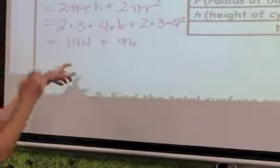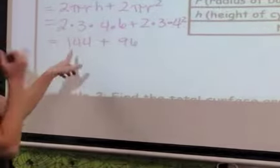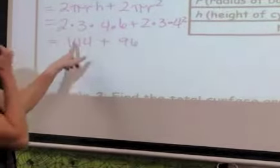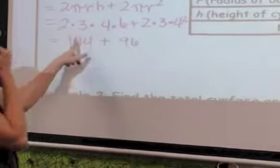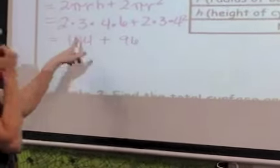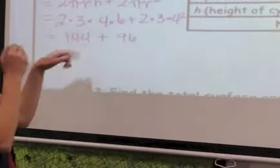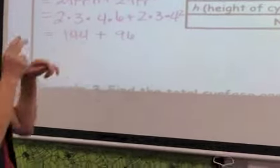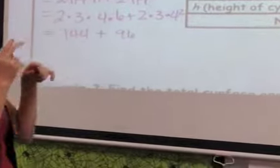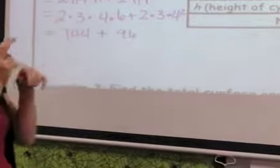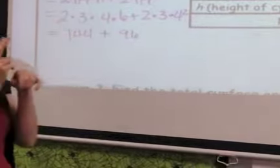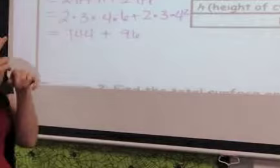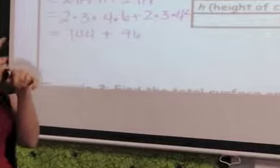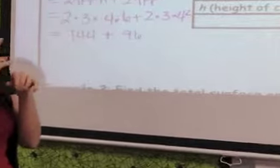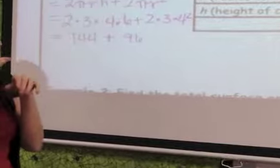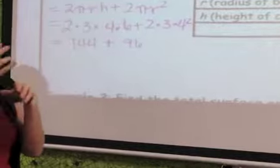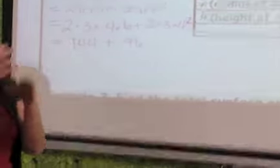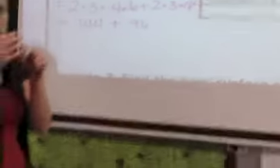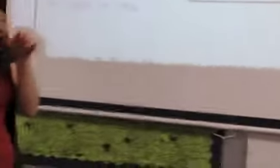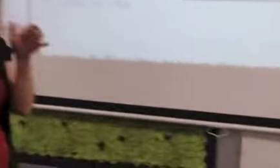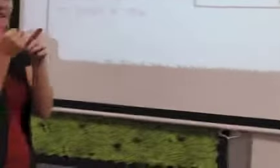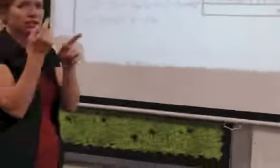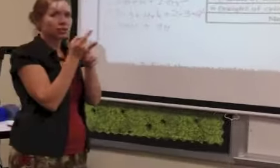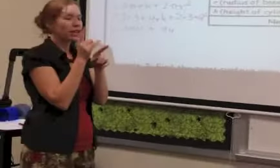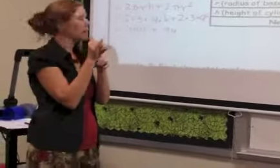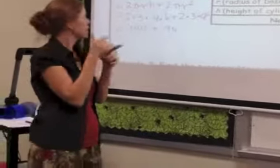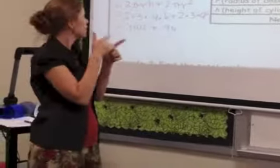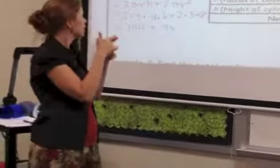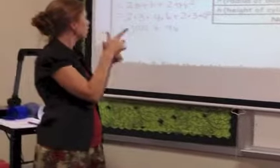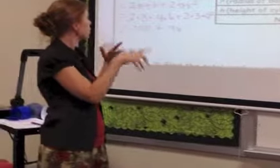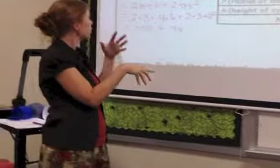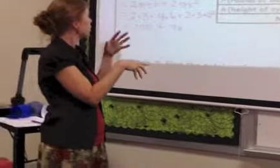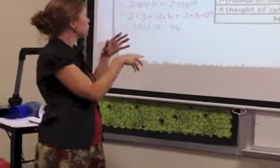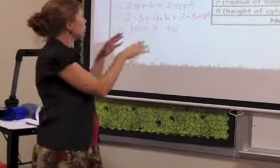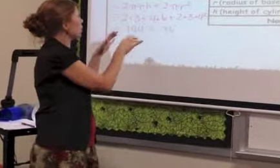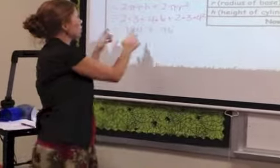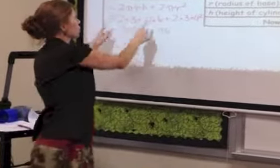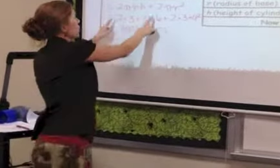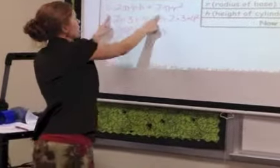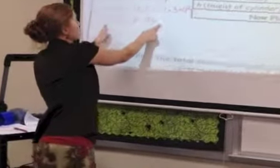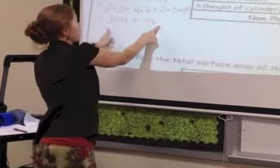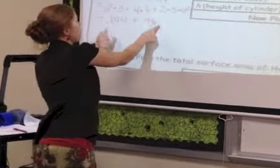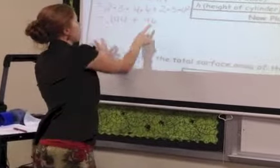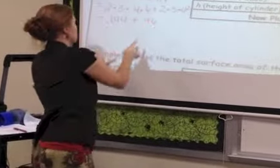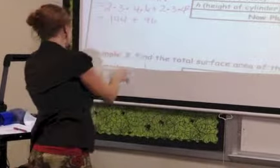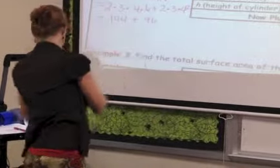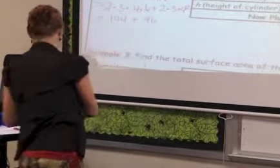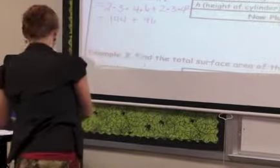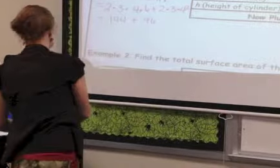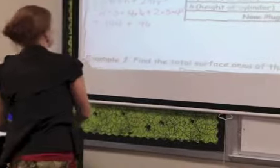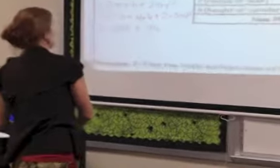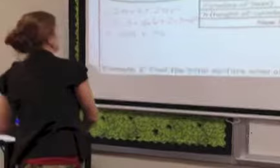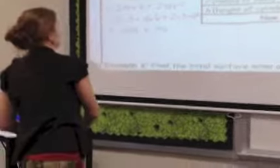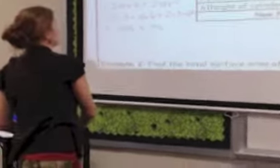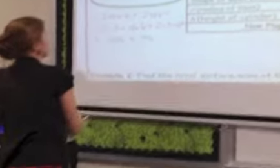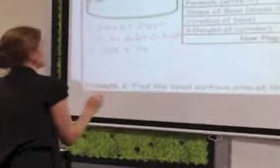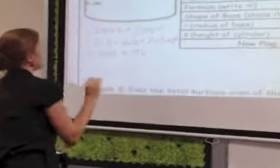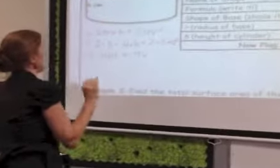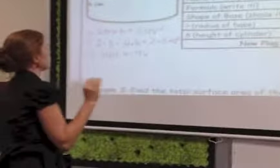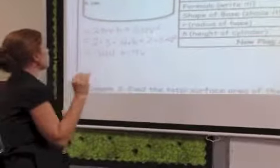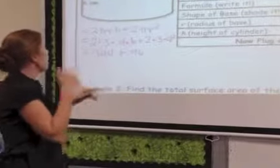So if I'm doing this correctly, then I'm going to do this part. Woo, I'm moving it all around. I'm